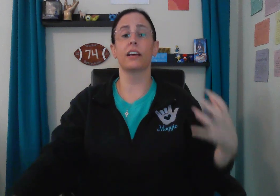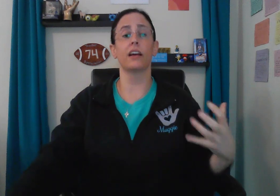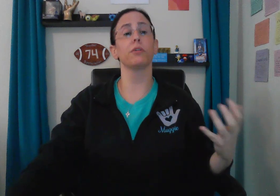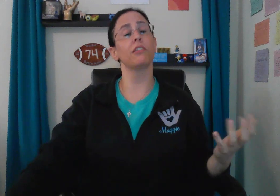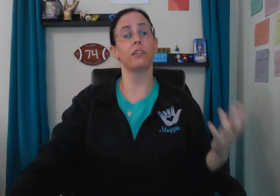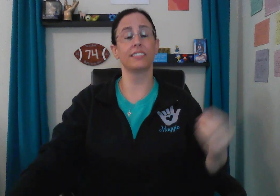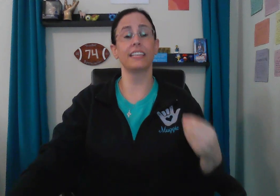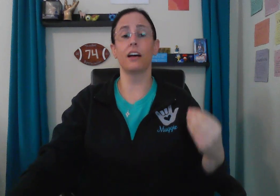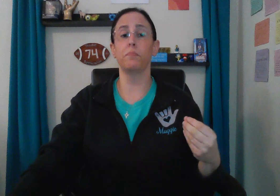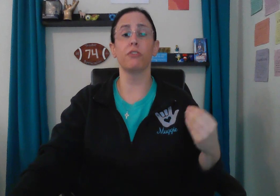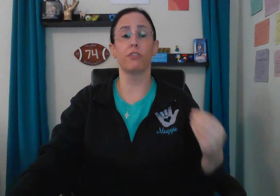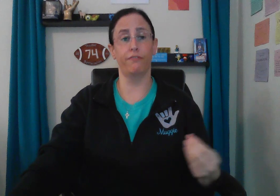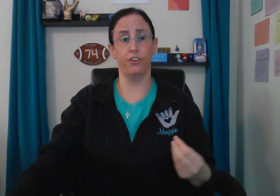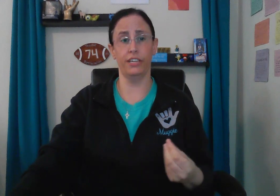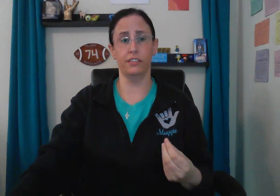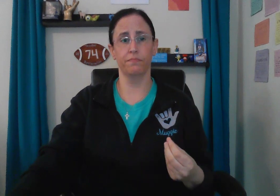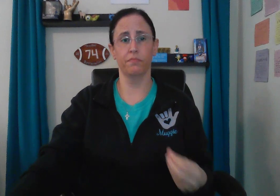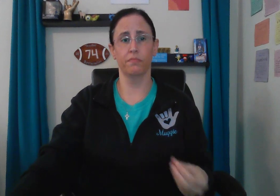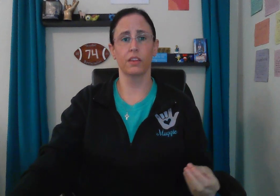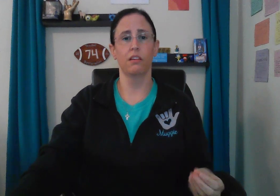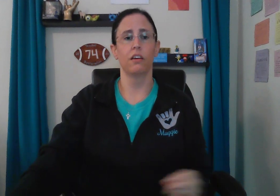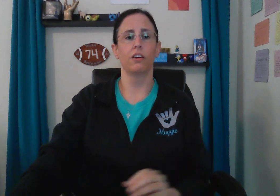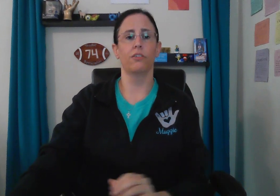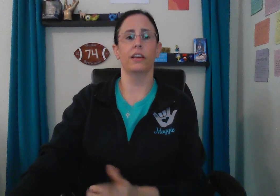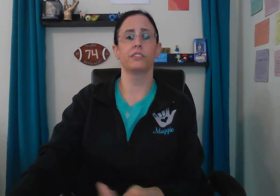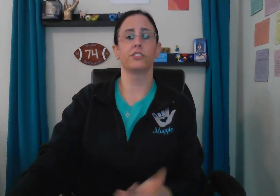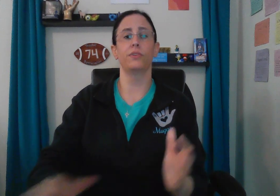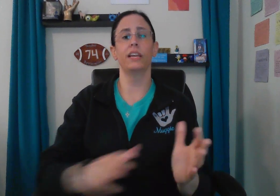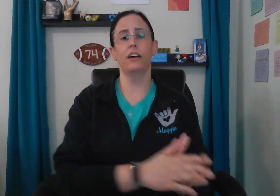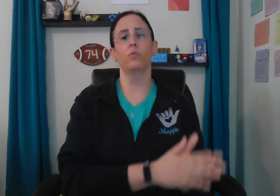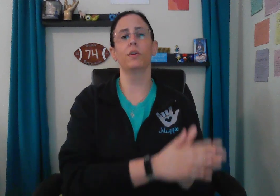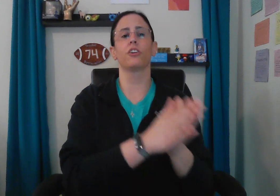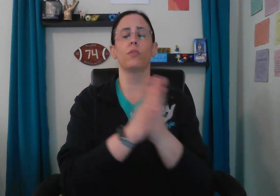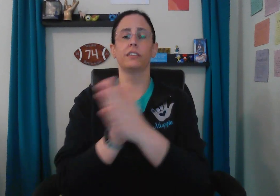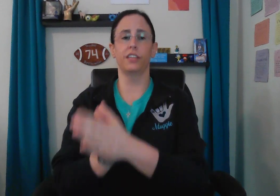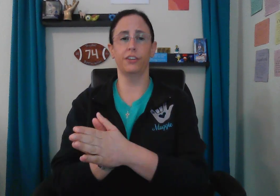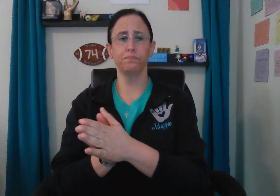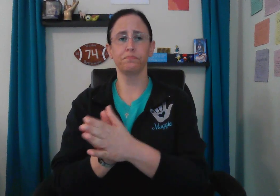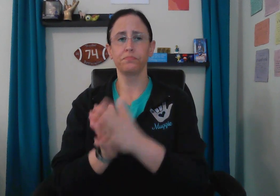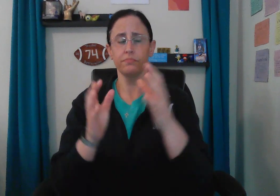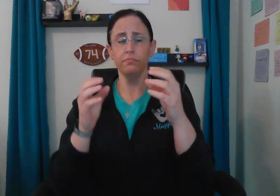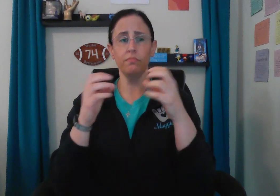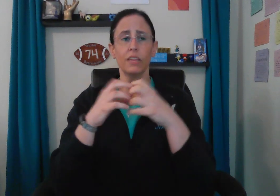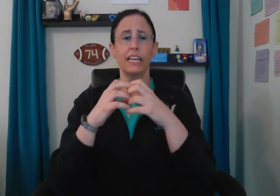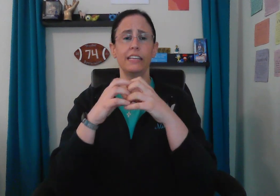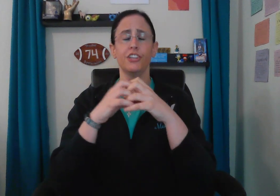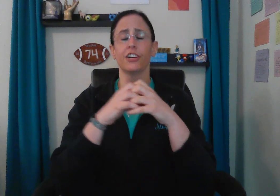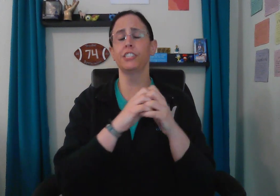up a referent. Okay, so now what you're going to do is you're going to